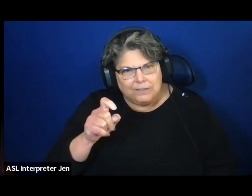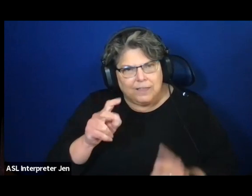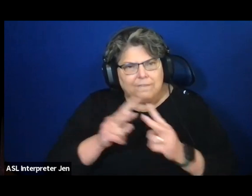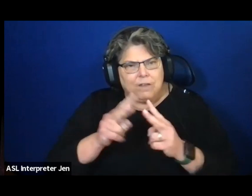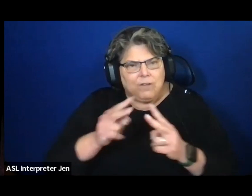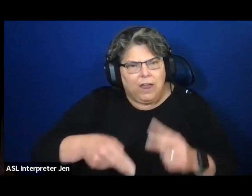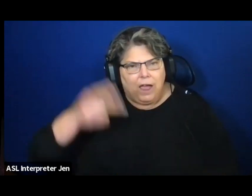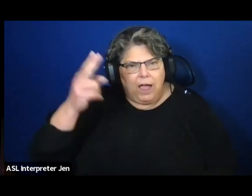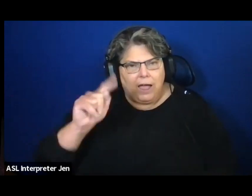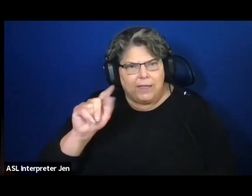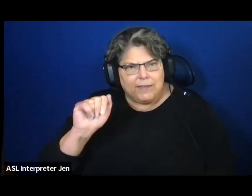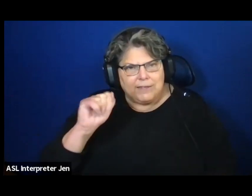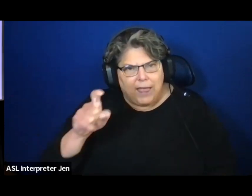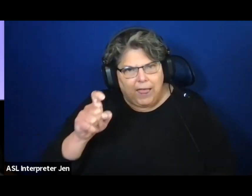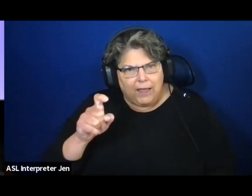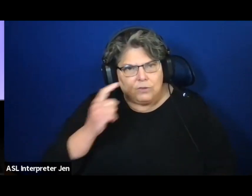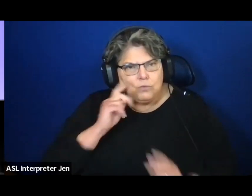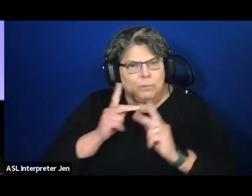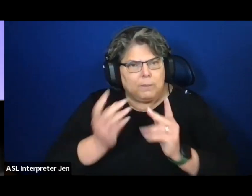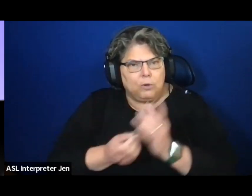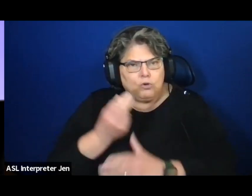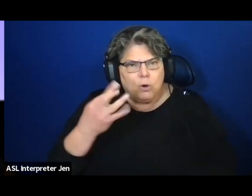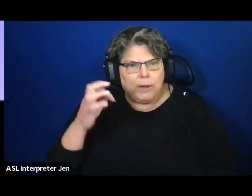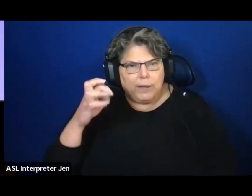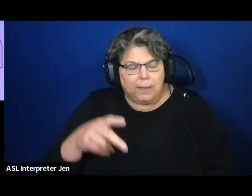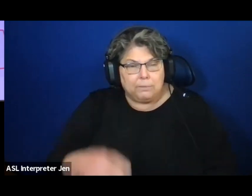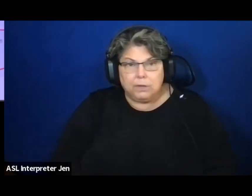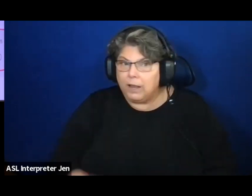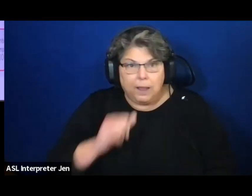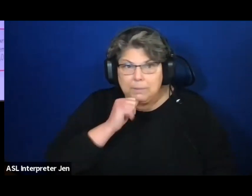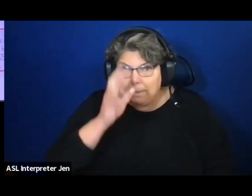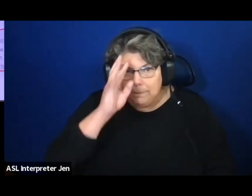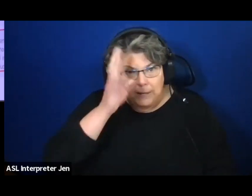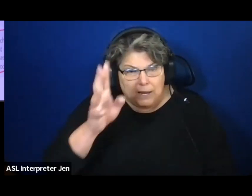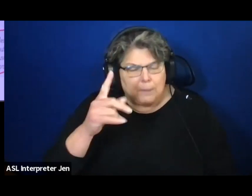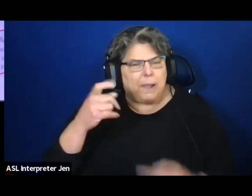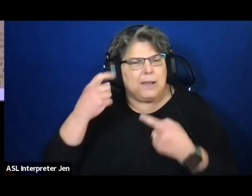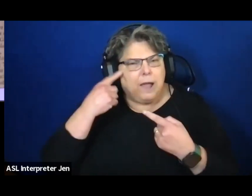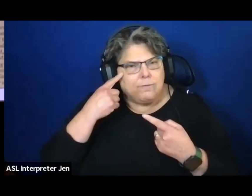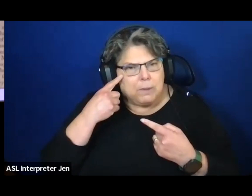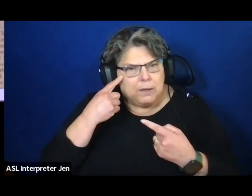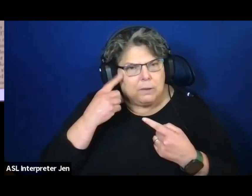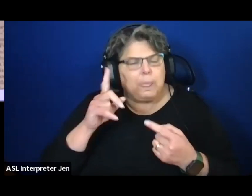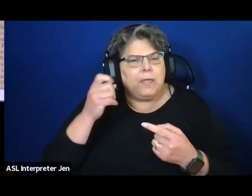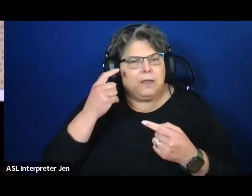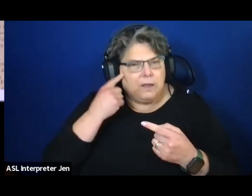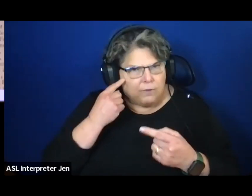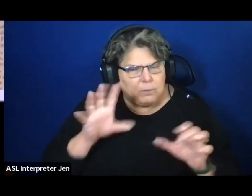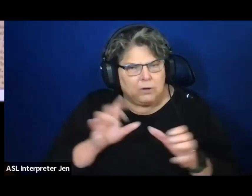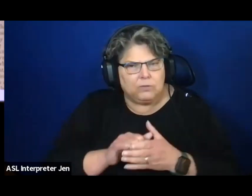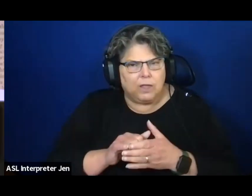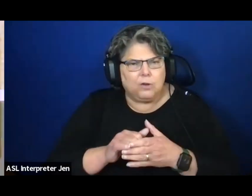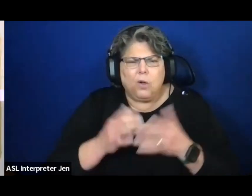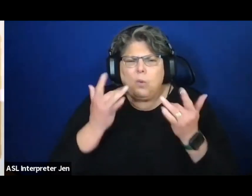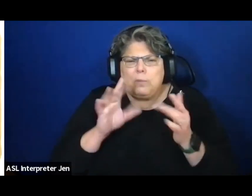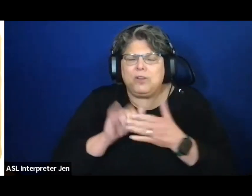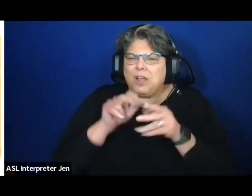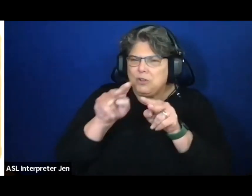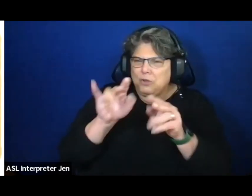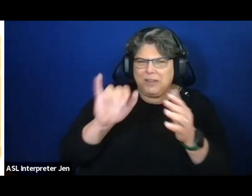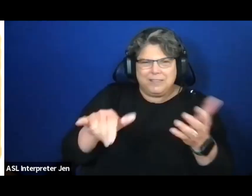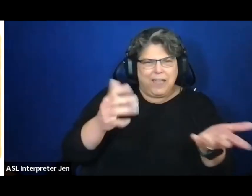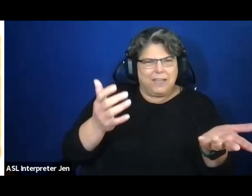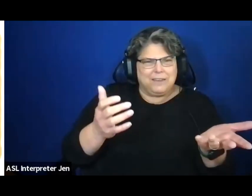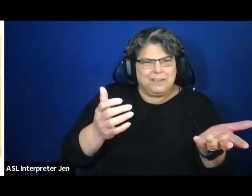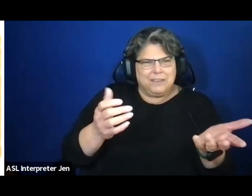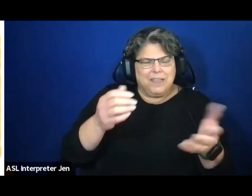Not making this up. Government papers, right? Government papers. Why would you stop this? And look at that document. Made